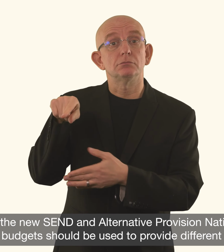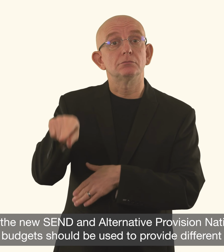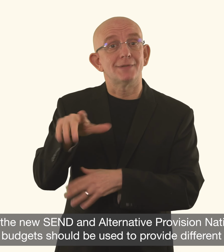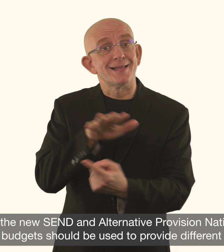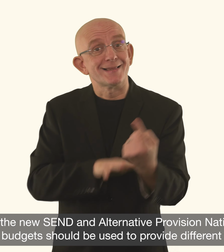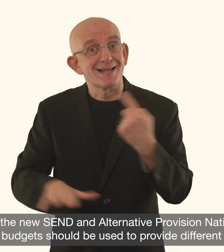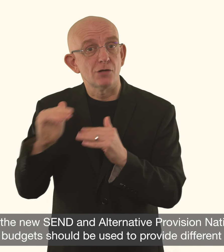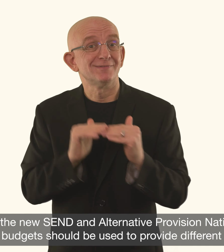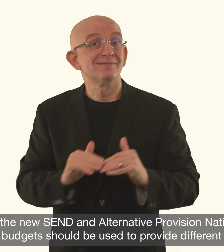different types of support.